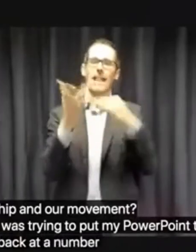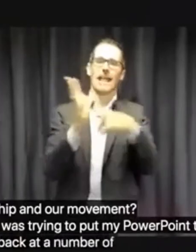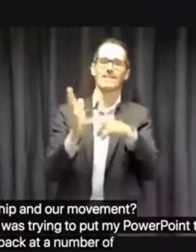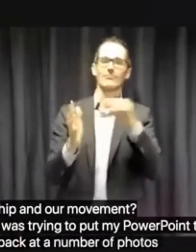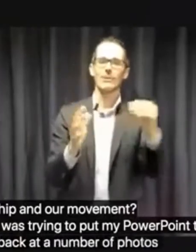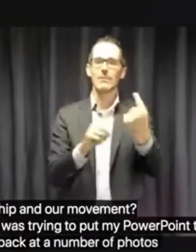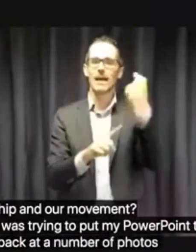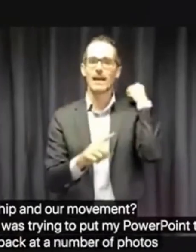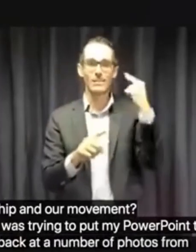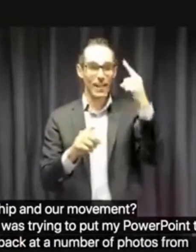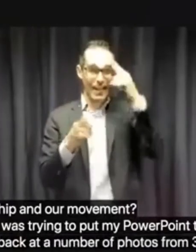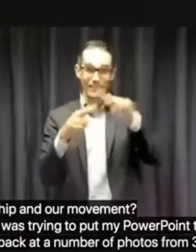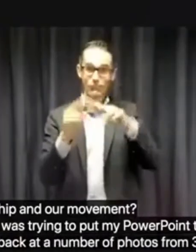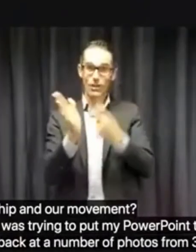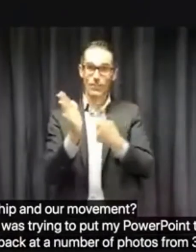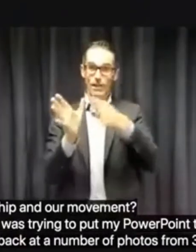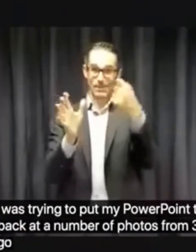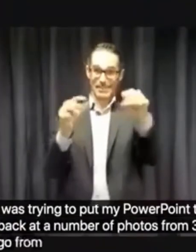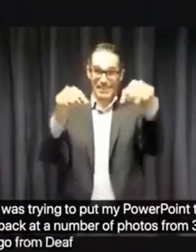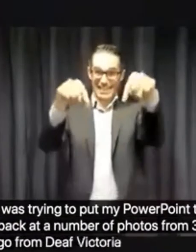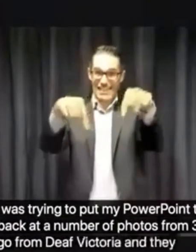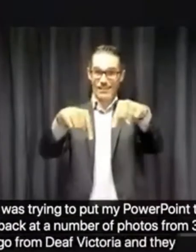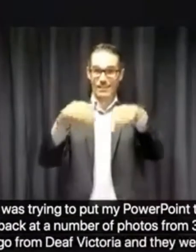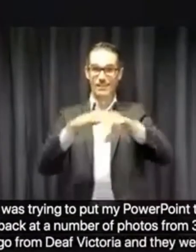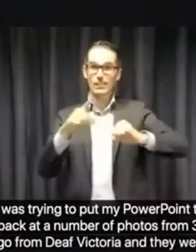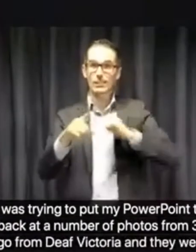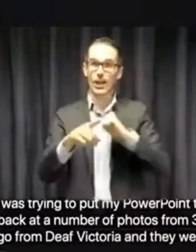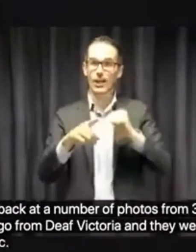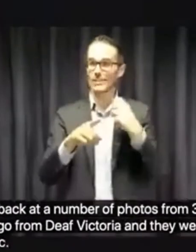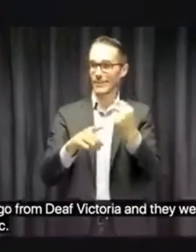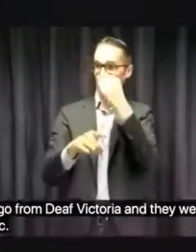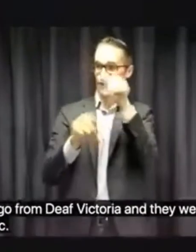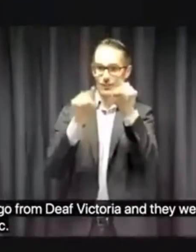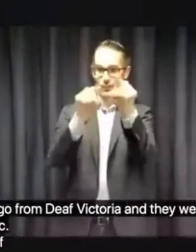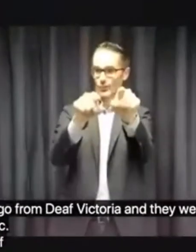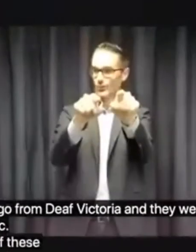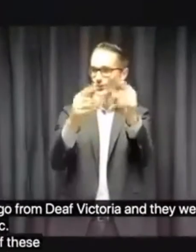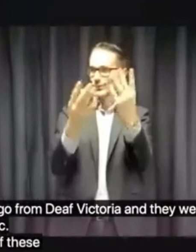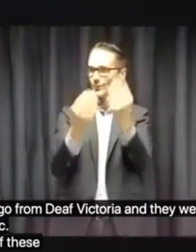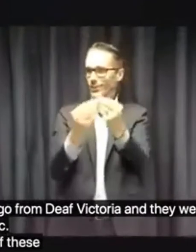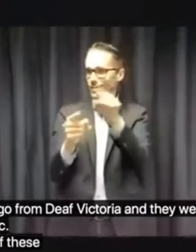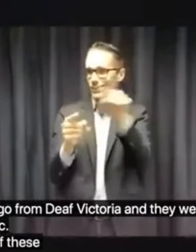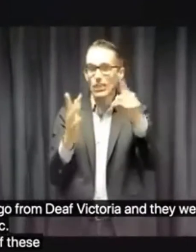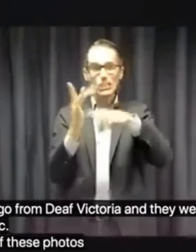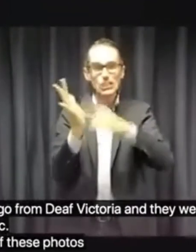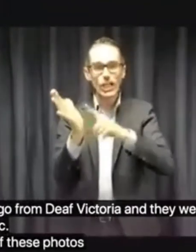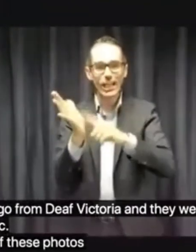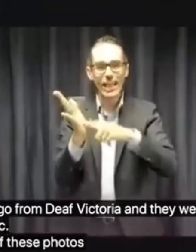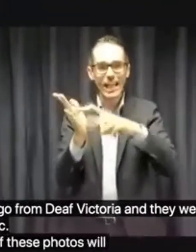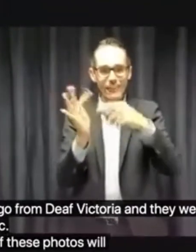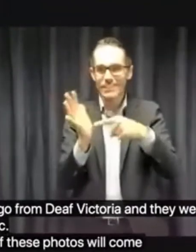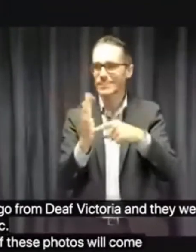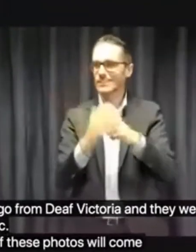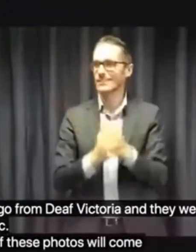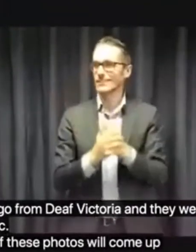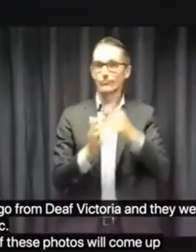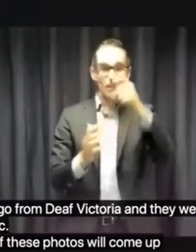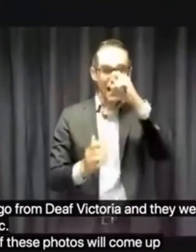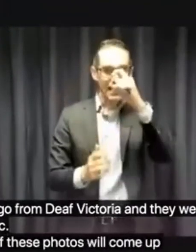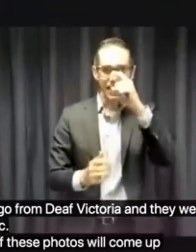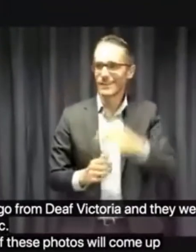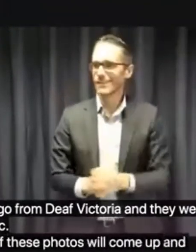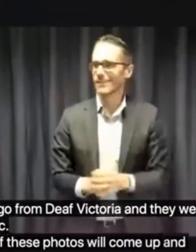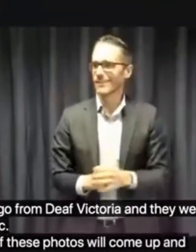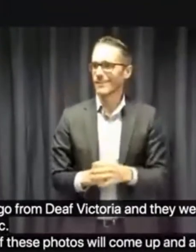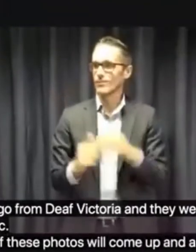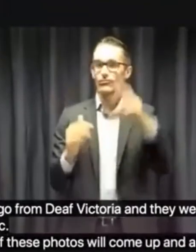some of these photographs will come up, they'll be lasting in the past, brought out of opening, you're still watching from Scotland. I've got a photograph of you there with